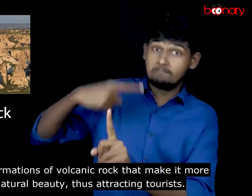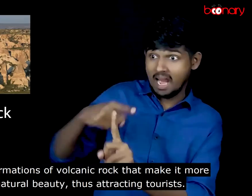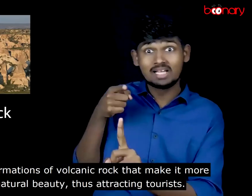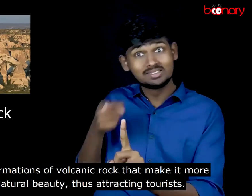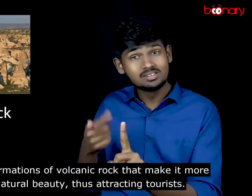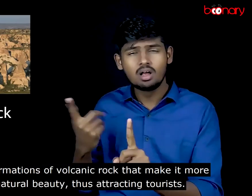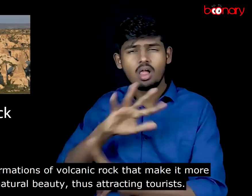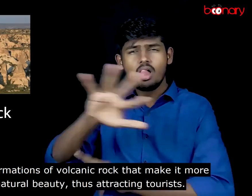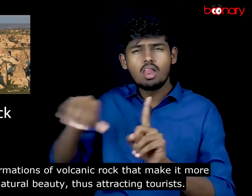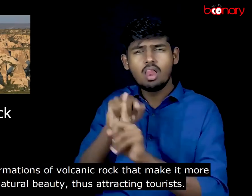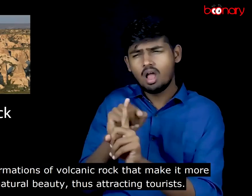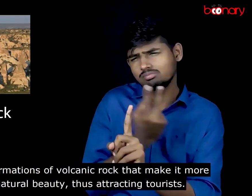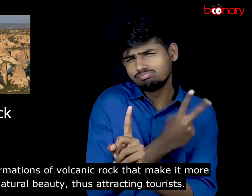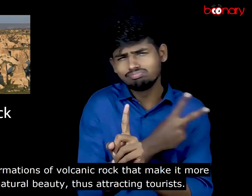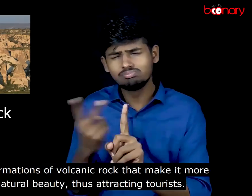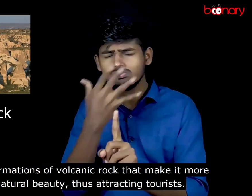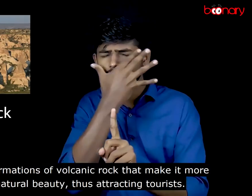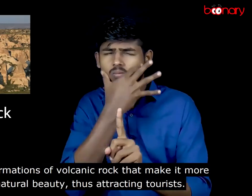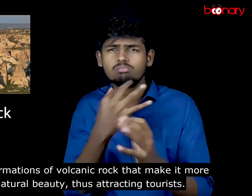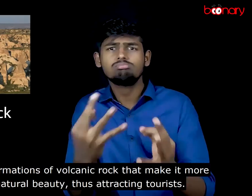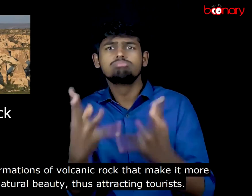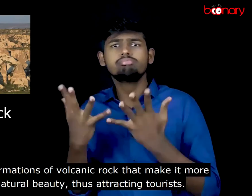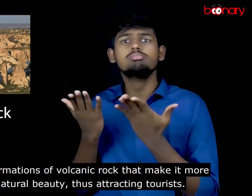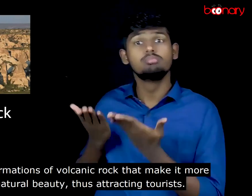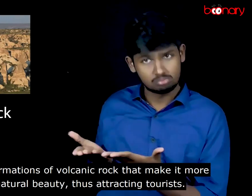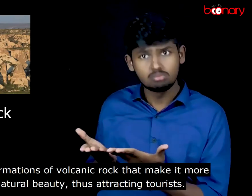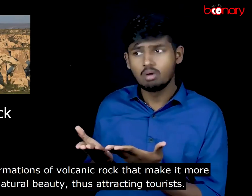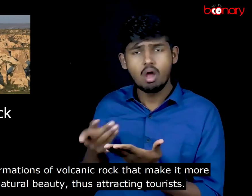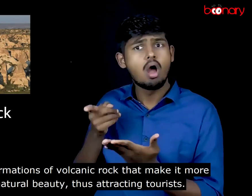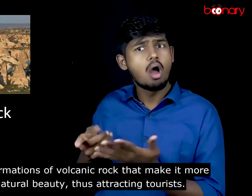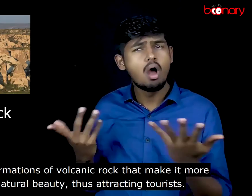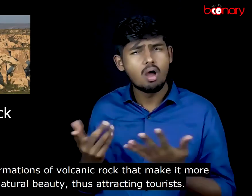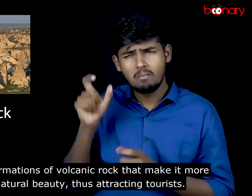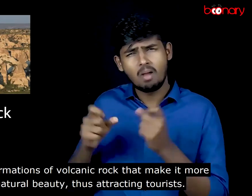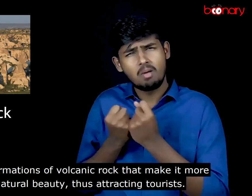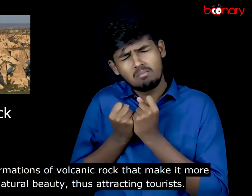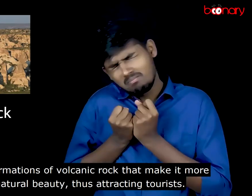of volcanic rock that make it more than natural beauty, thus attracting tourists.